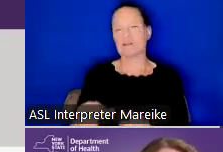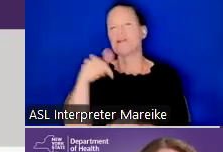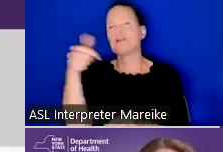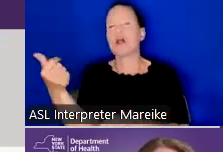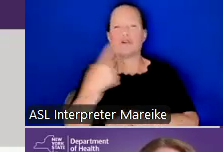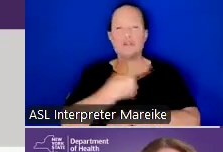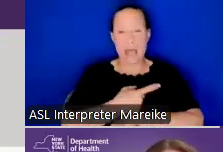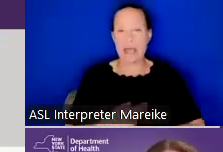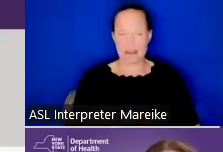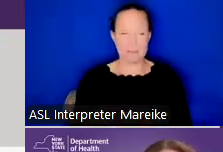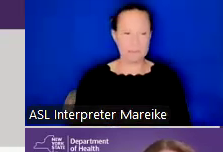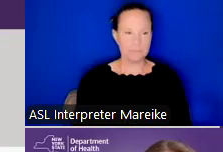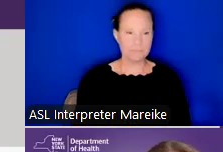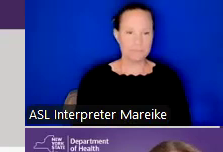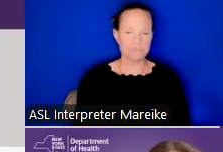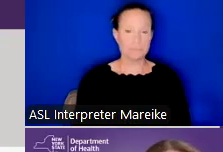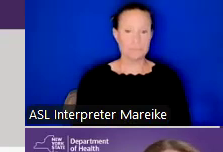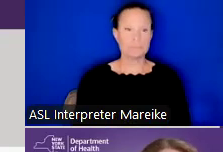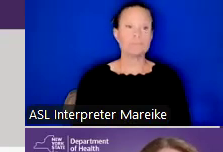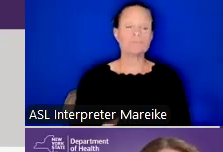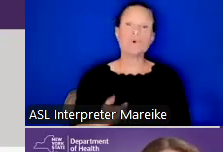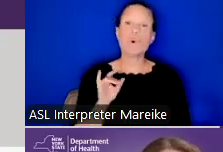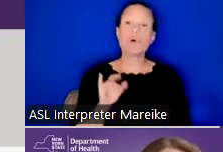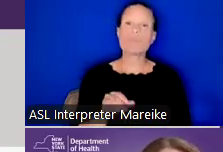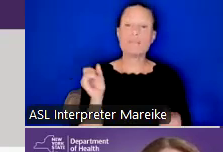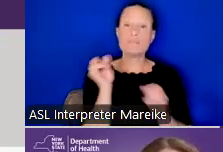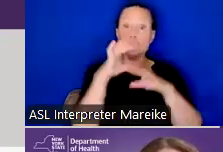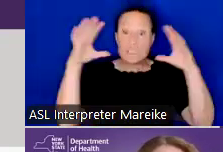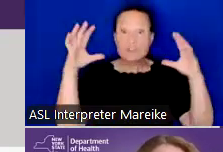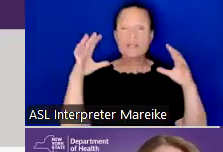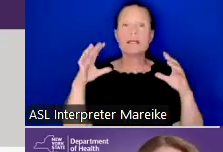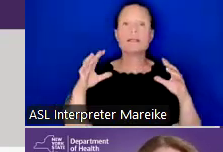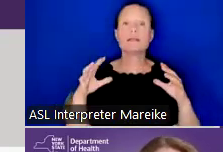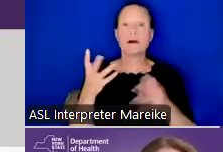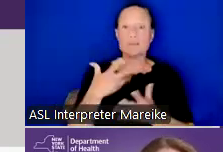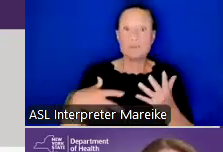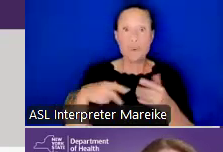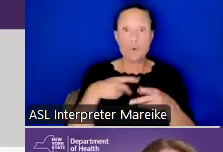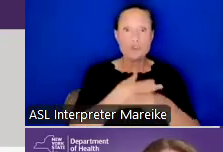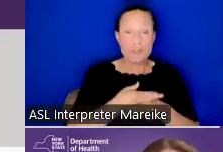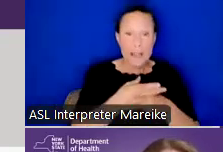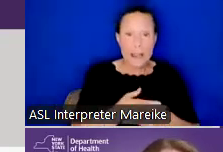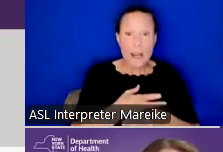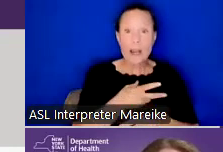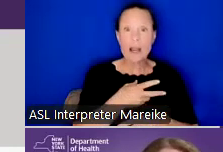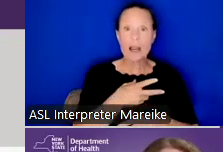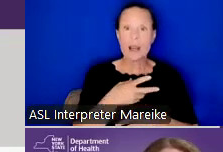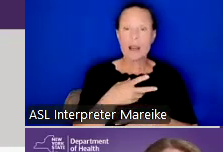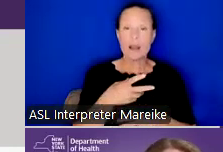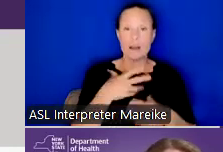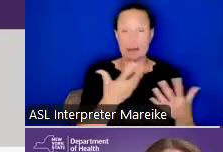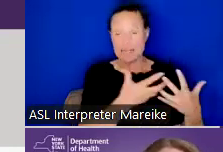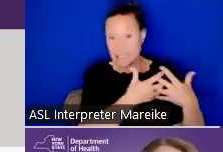So to accomplish this vision of really integrating social care and and